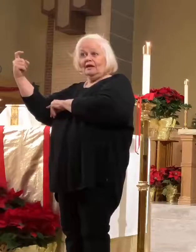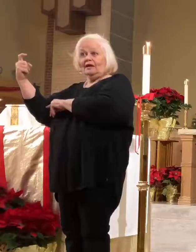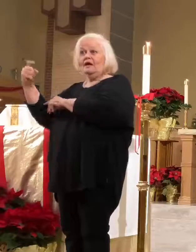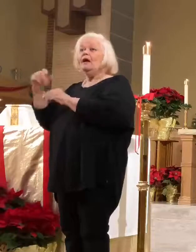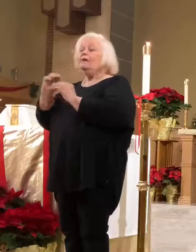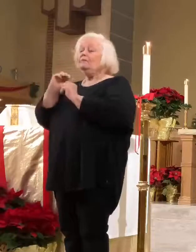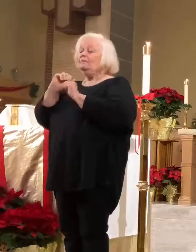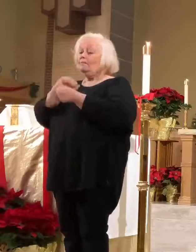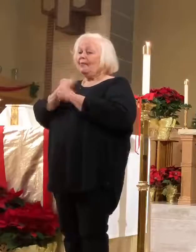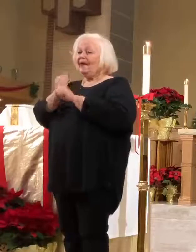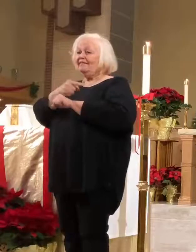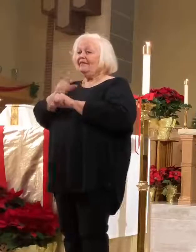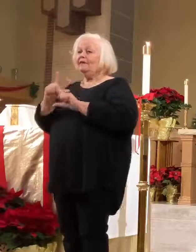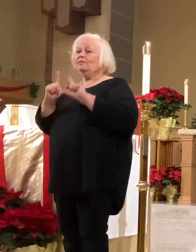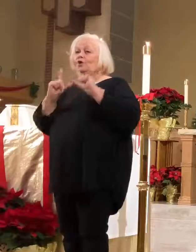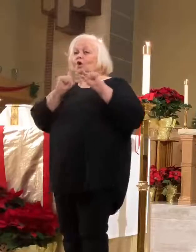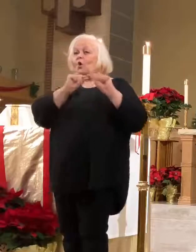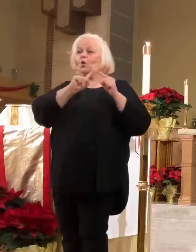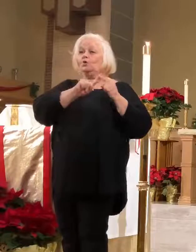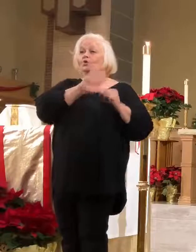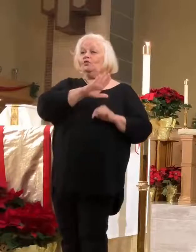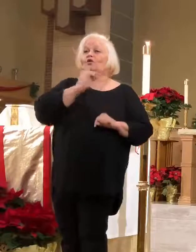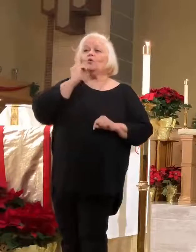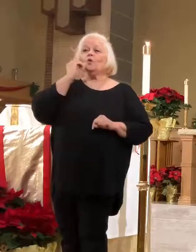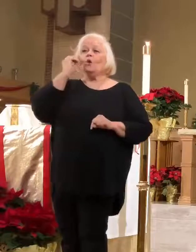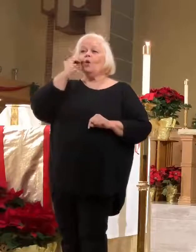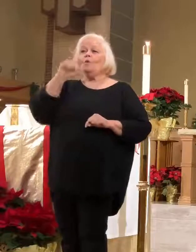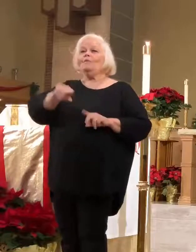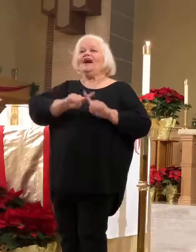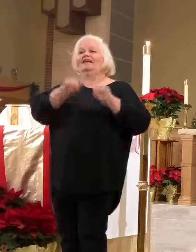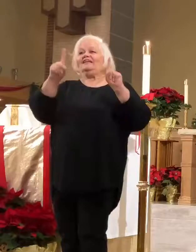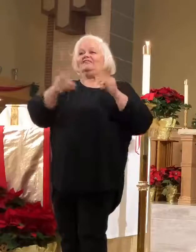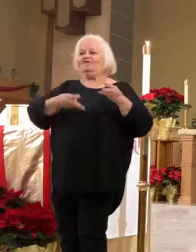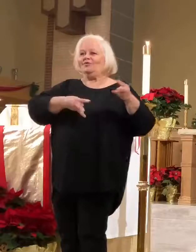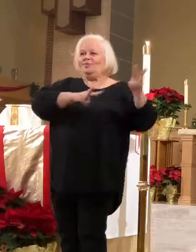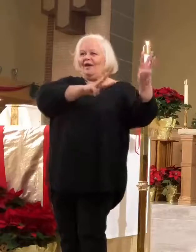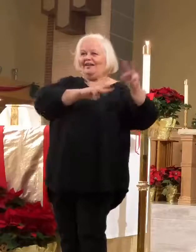compel them to go to their own place in another way.